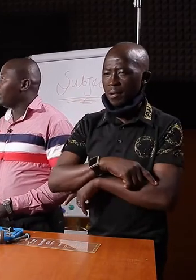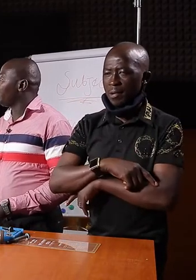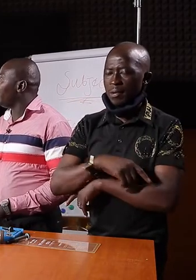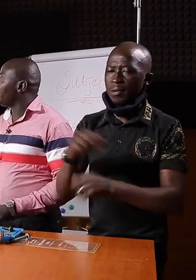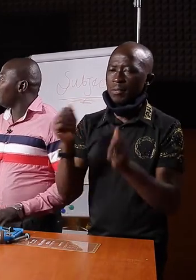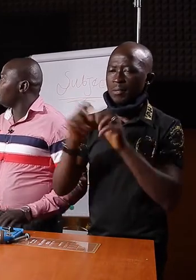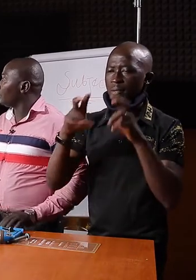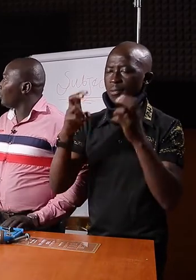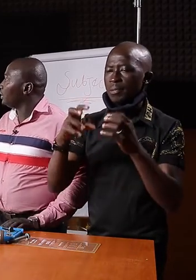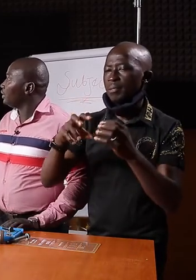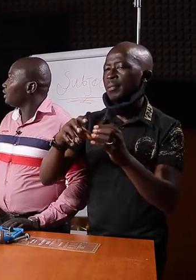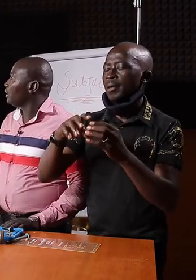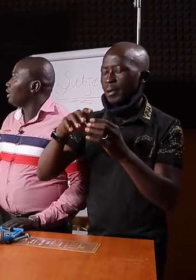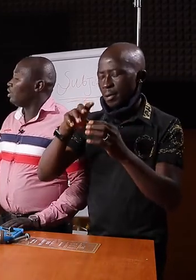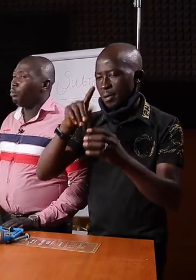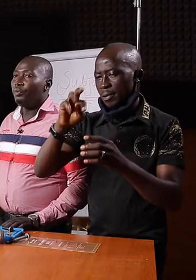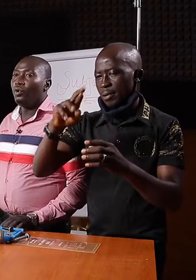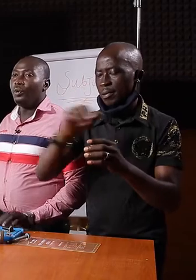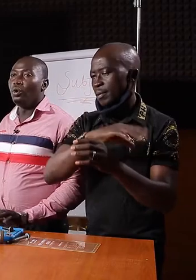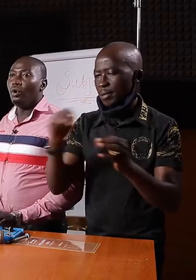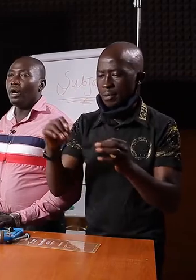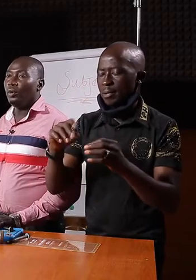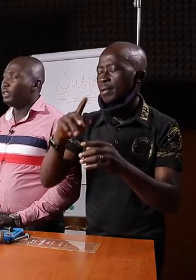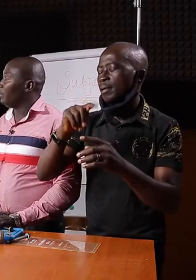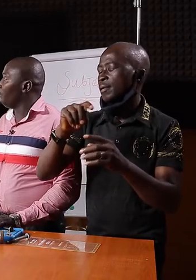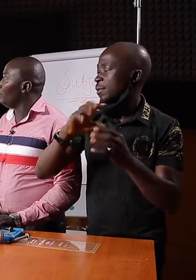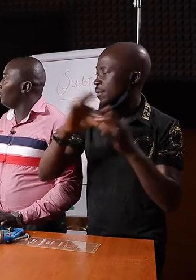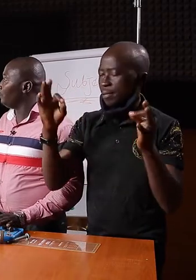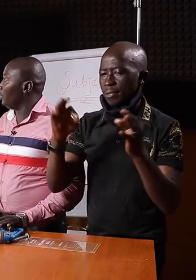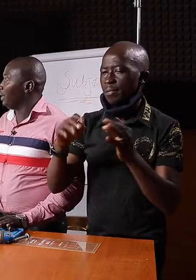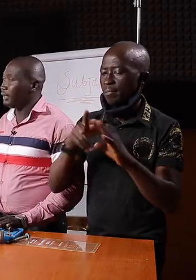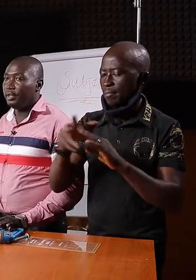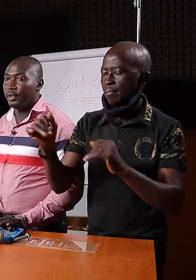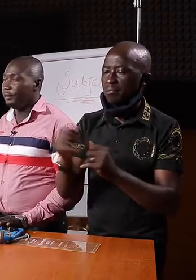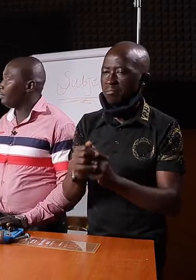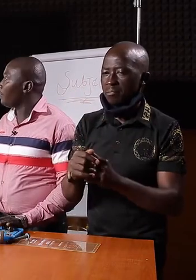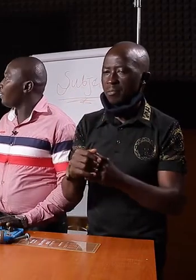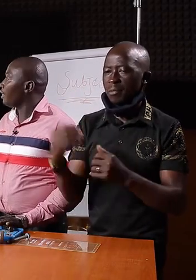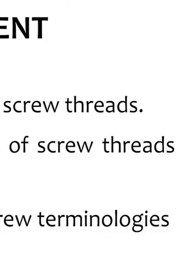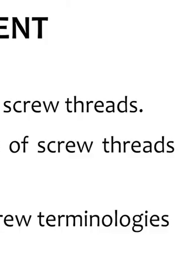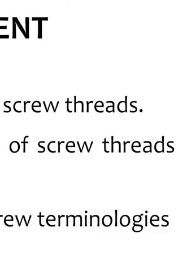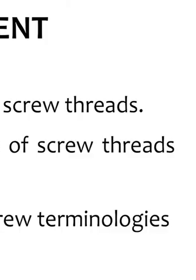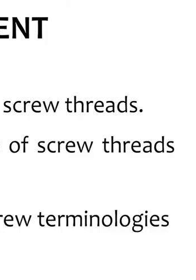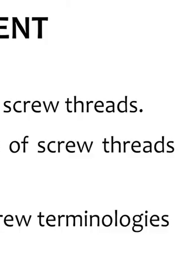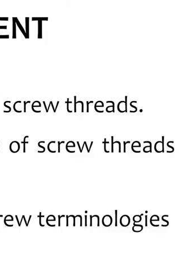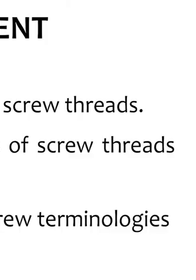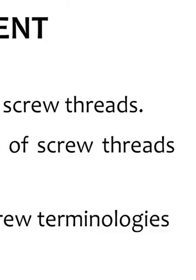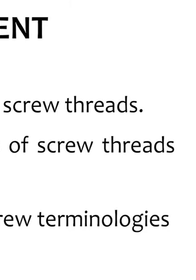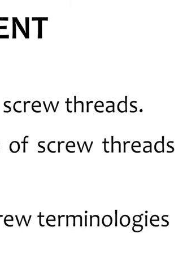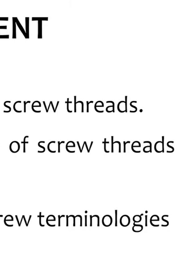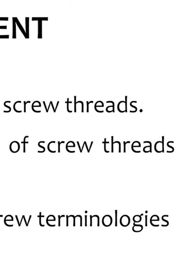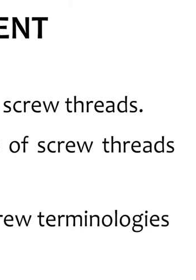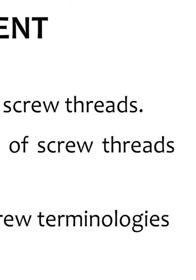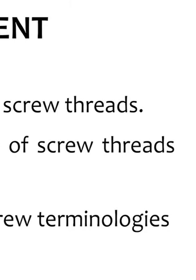the topic threads and thread cutting. But before we go, I would like to leave you with the following assignment. Number